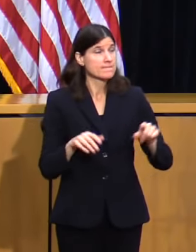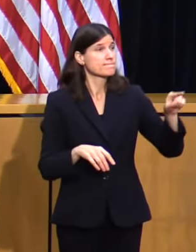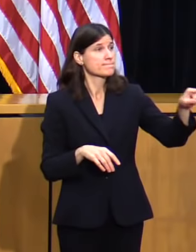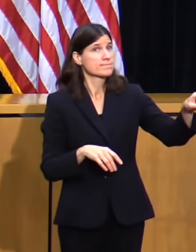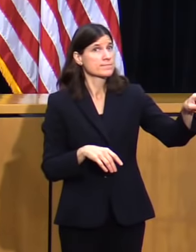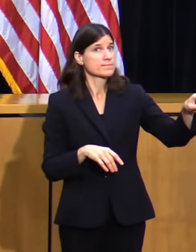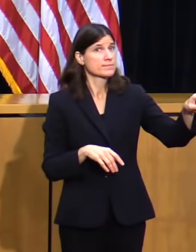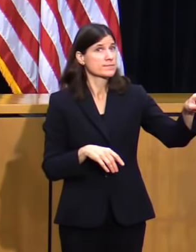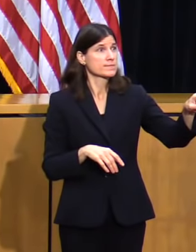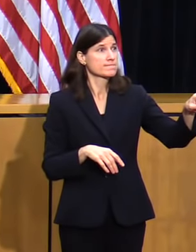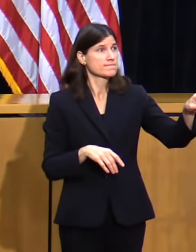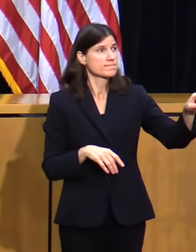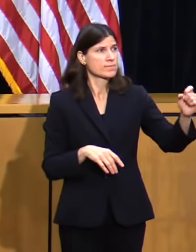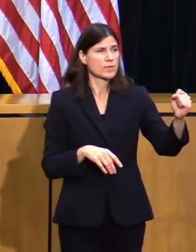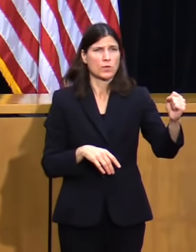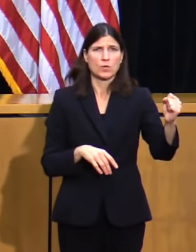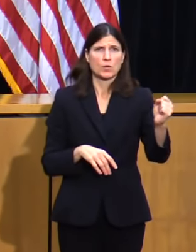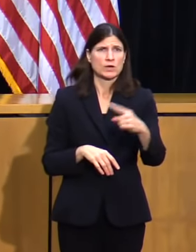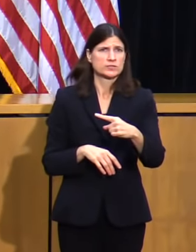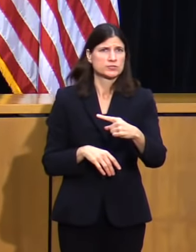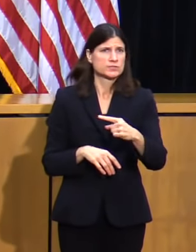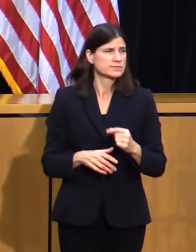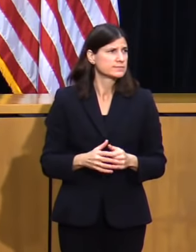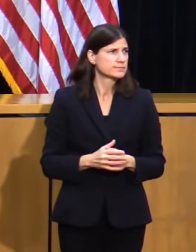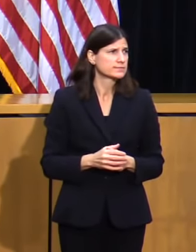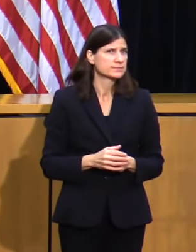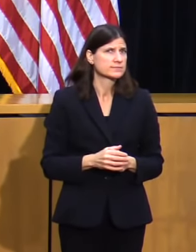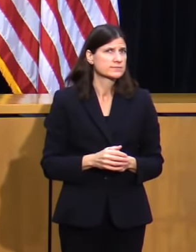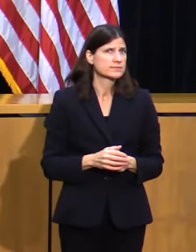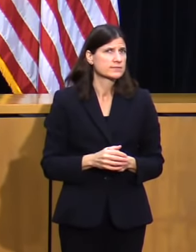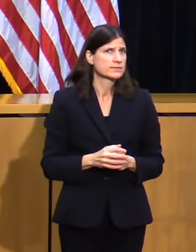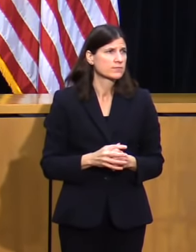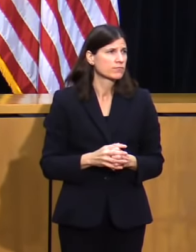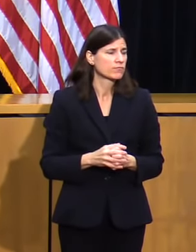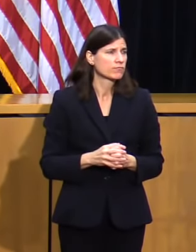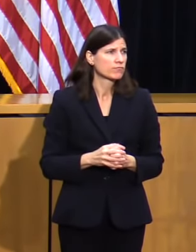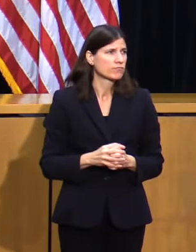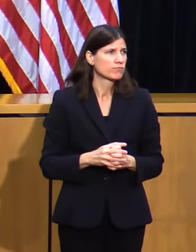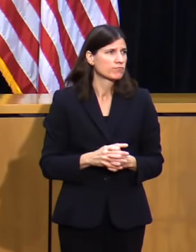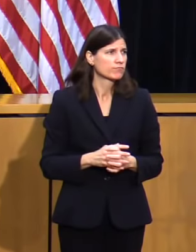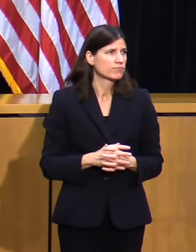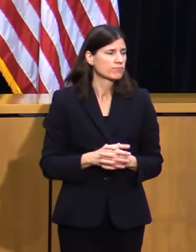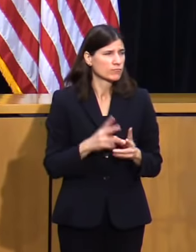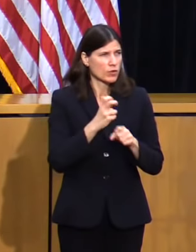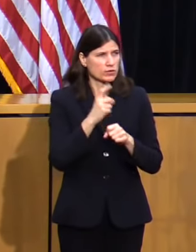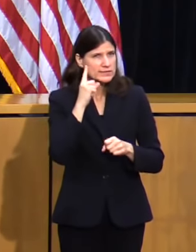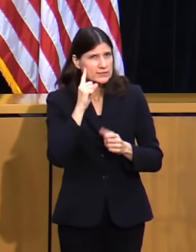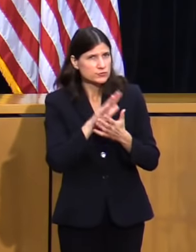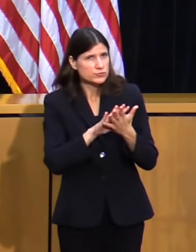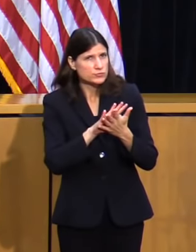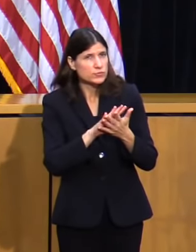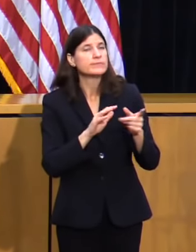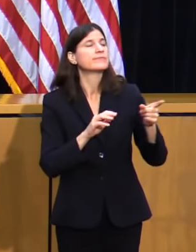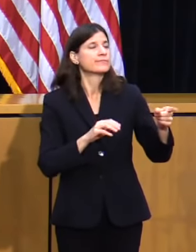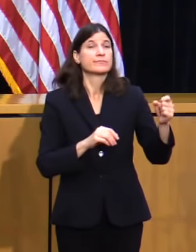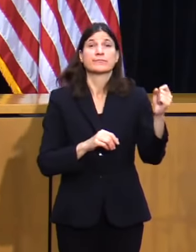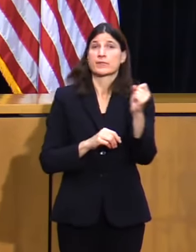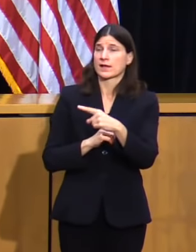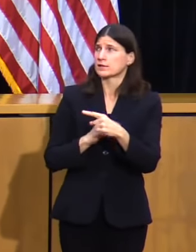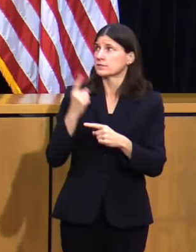picking up the phone, or test results coming in at midnight and not enough staff to handle that. Have you been hearing those concerns, and what can or is the state doing to